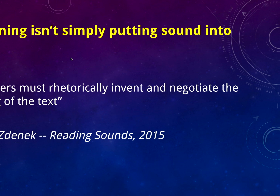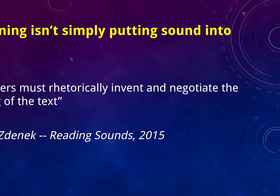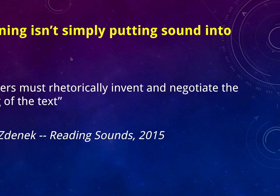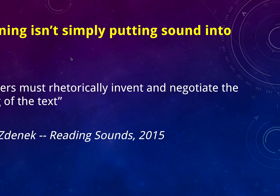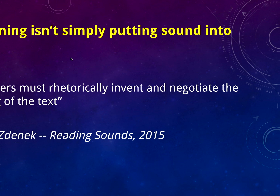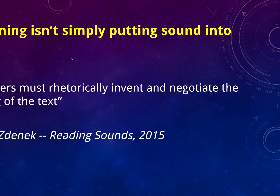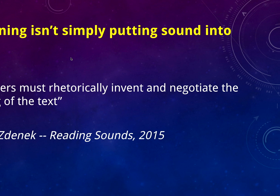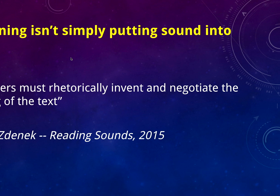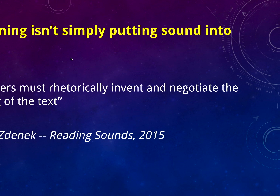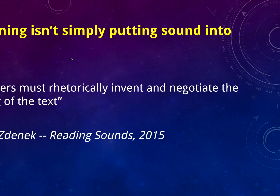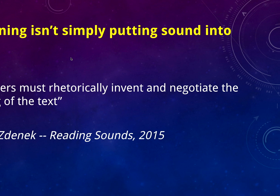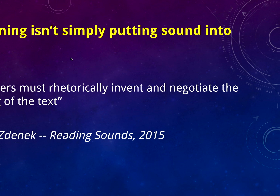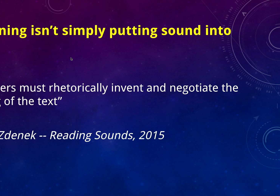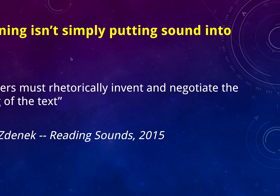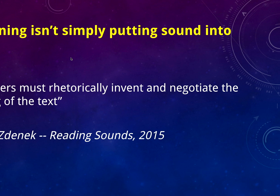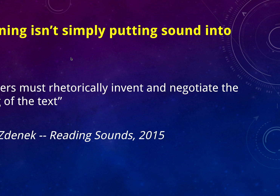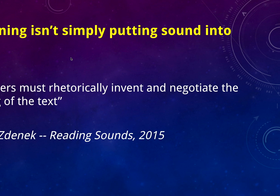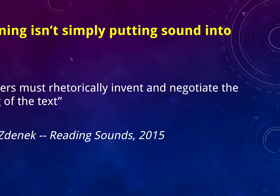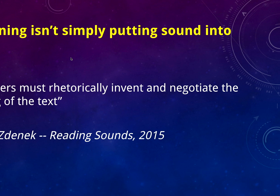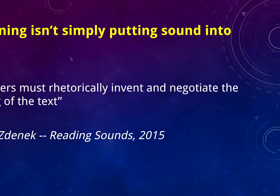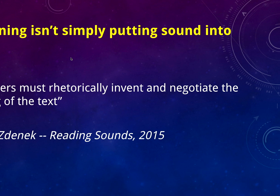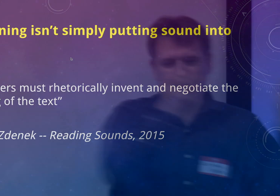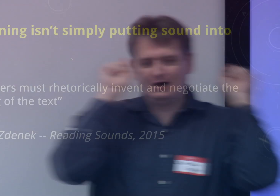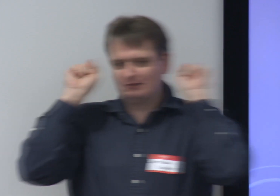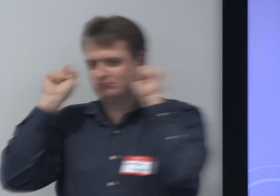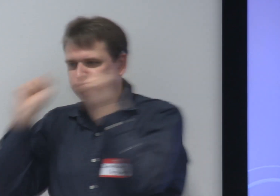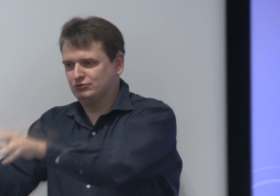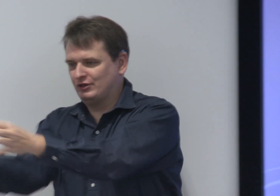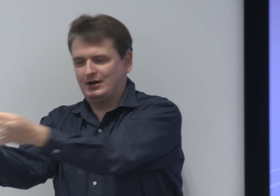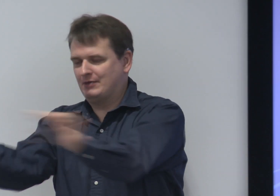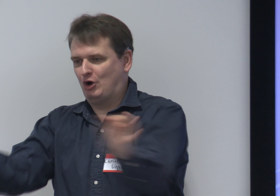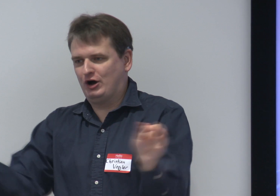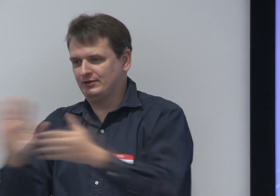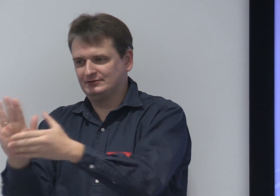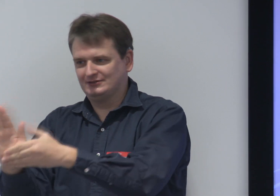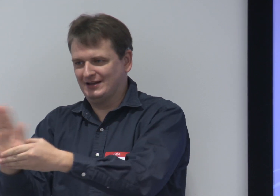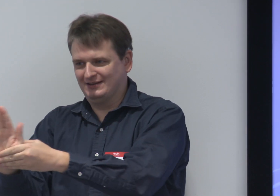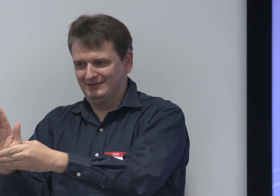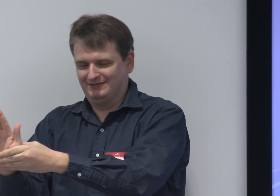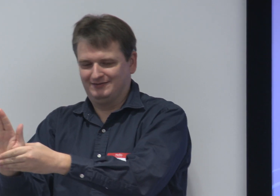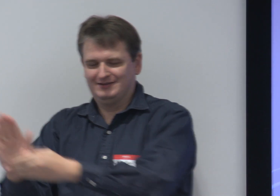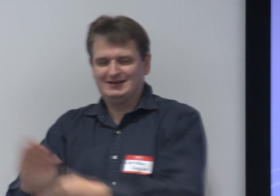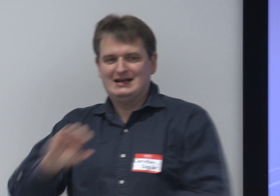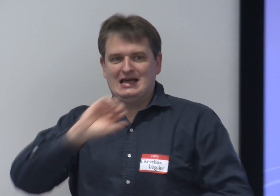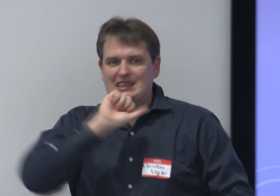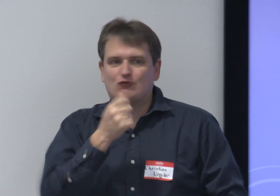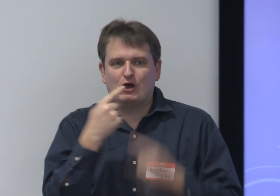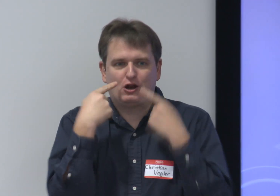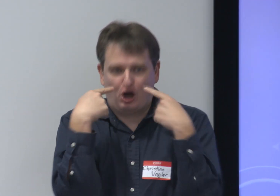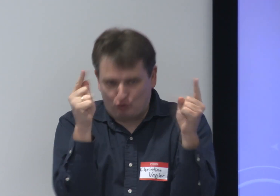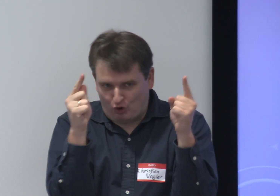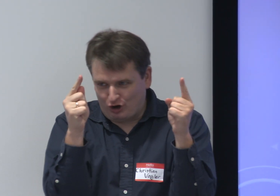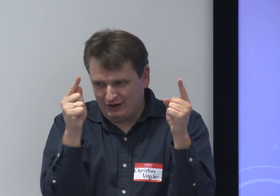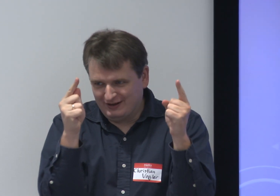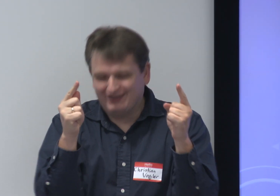There is one thing that you cannot accept, that they can be rhetorically invent and negotiate the meaning of the